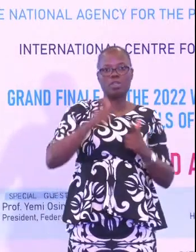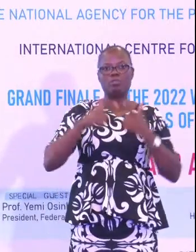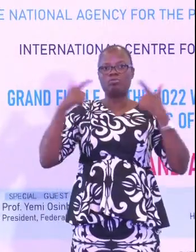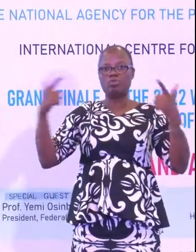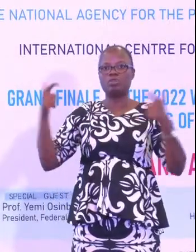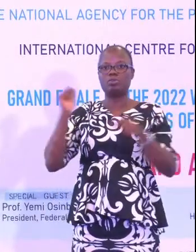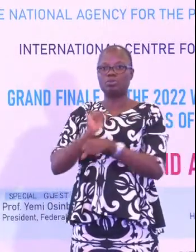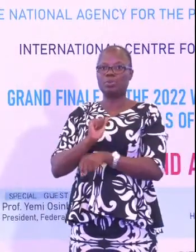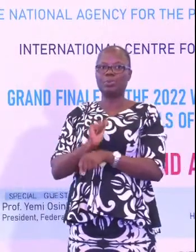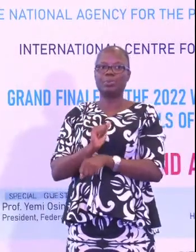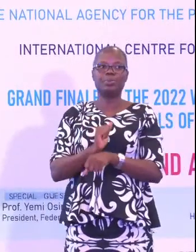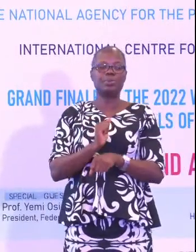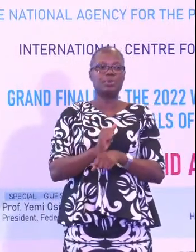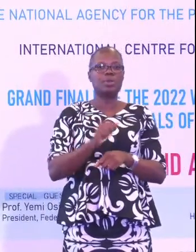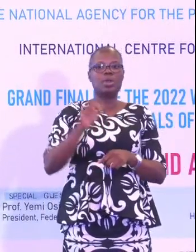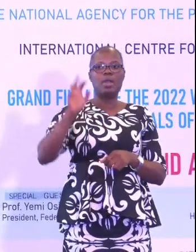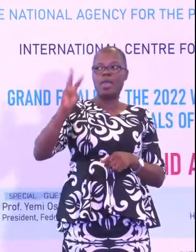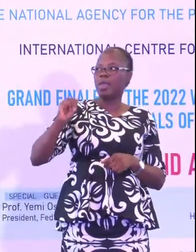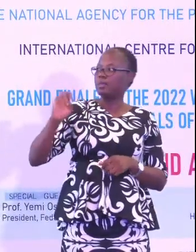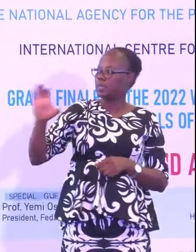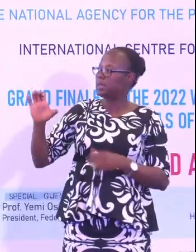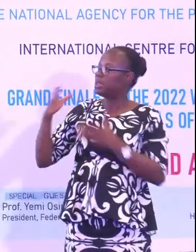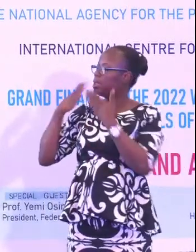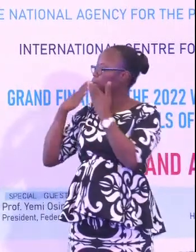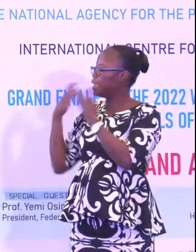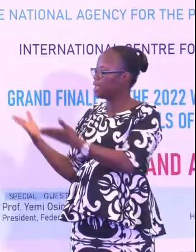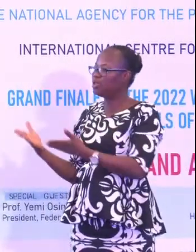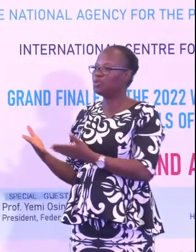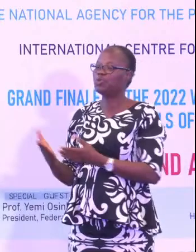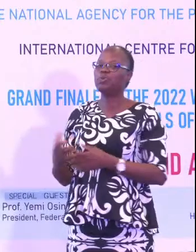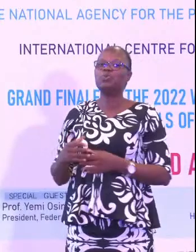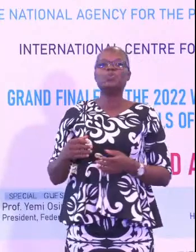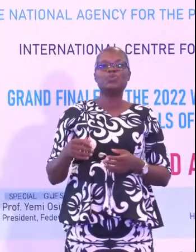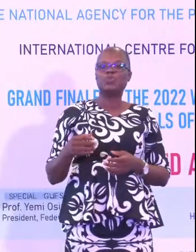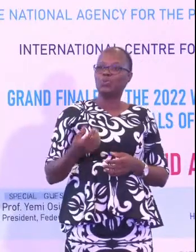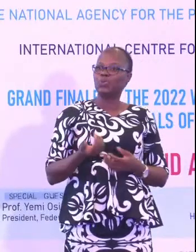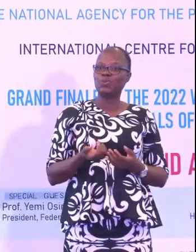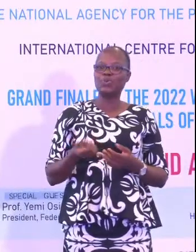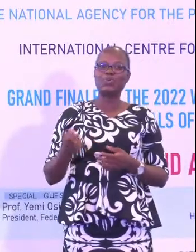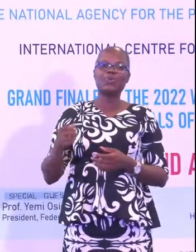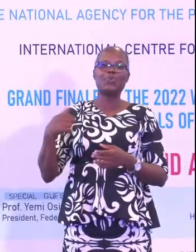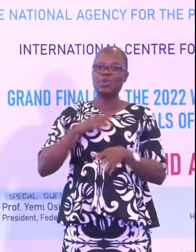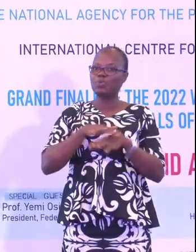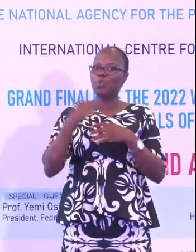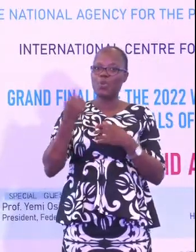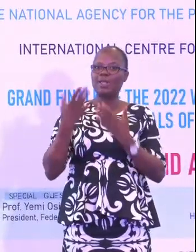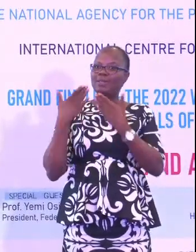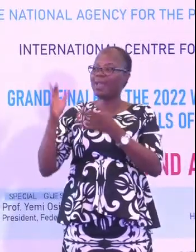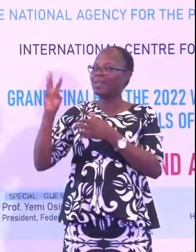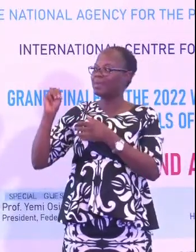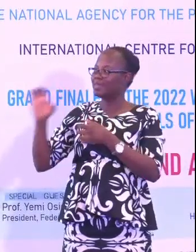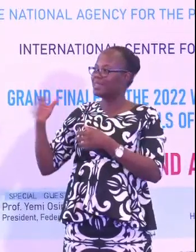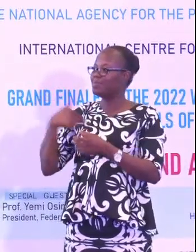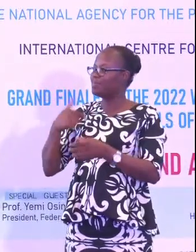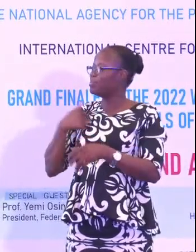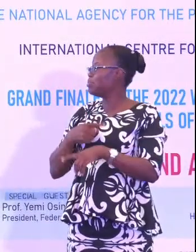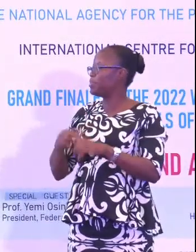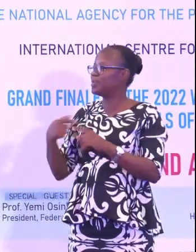job. The MC, thank you. You know, most times the MC is always forgotten, but I will not forget